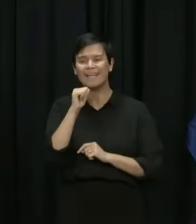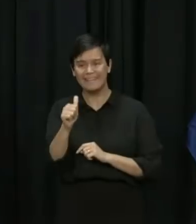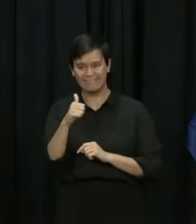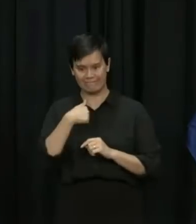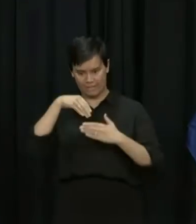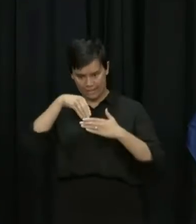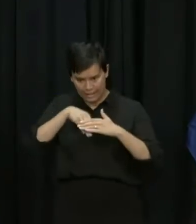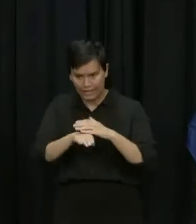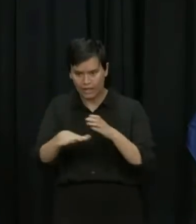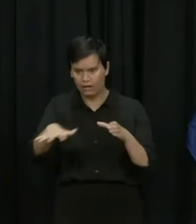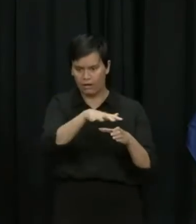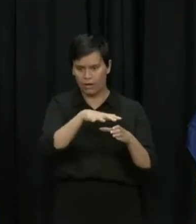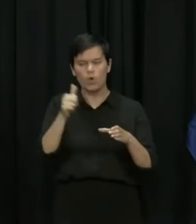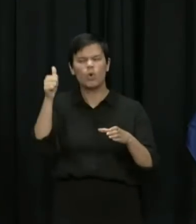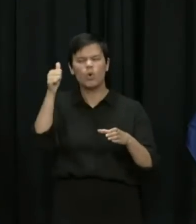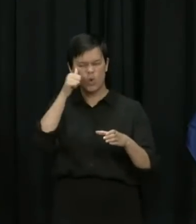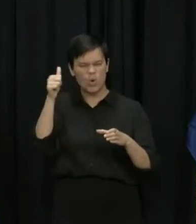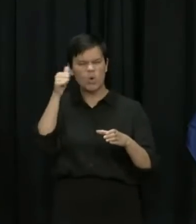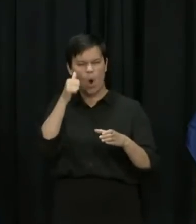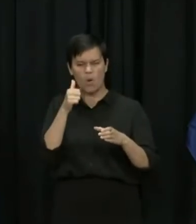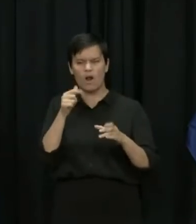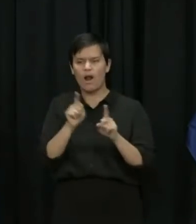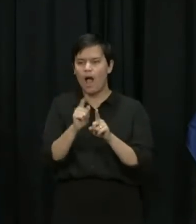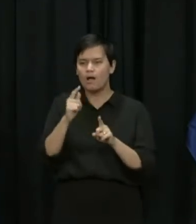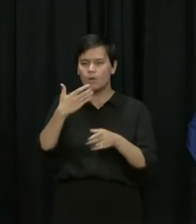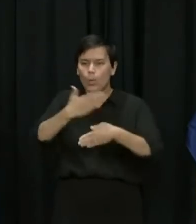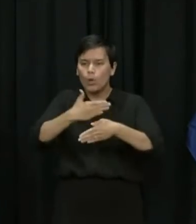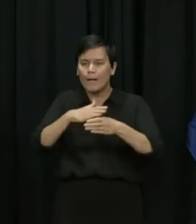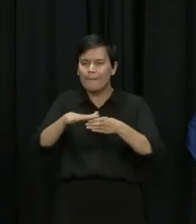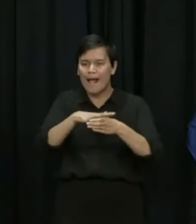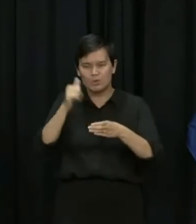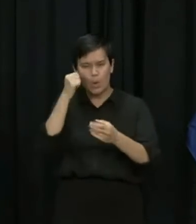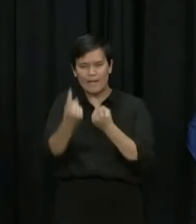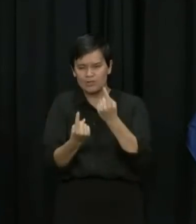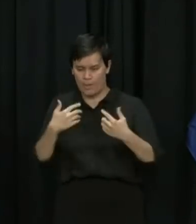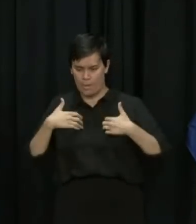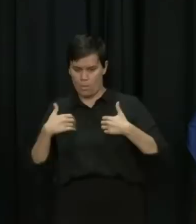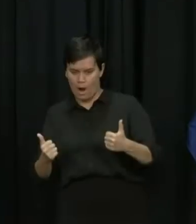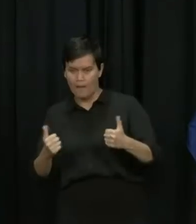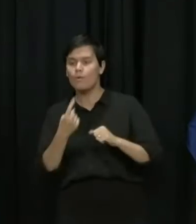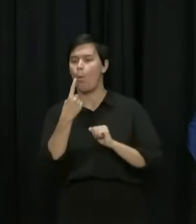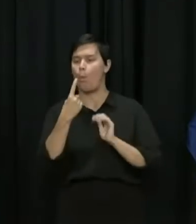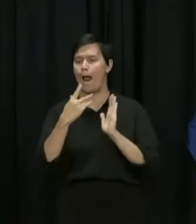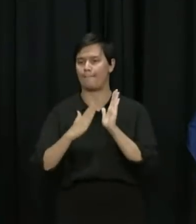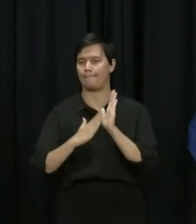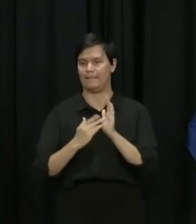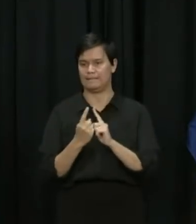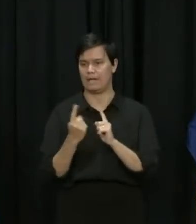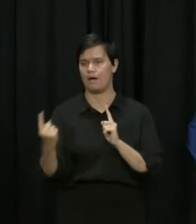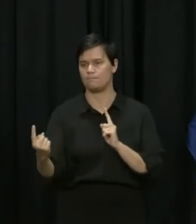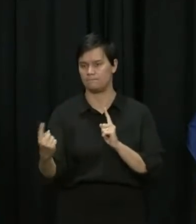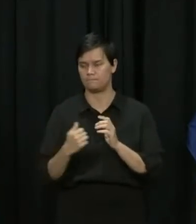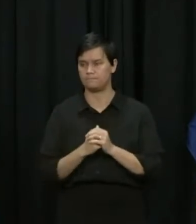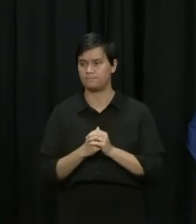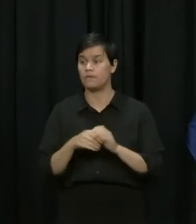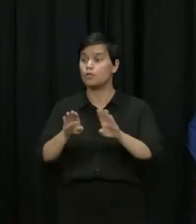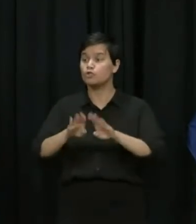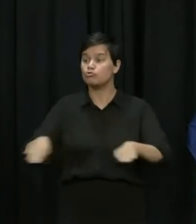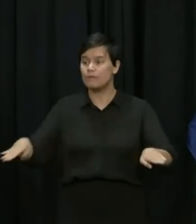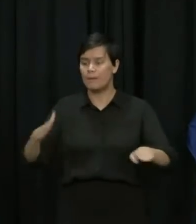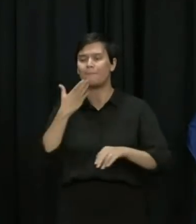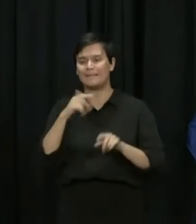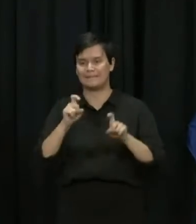others present, 1 metre. We're asking children to stay home from school, but you will remember that in level